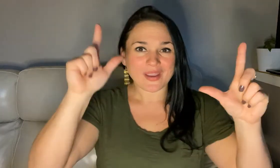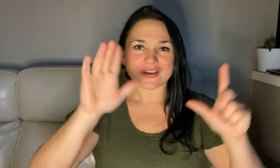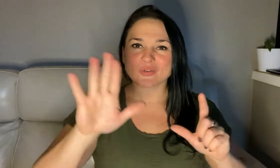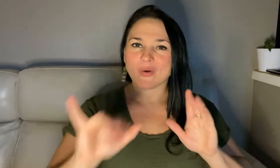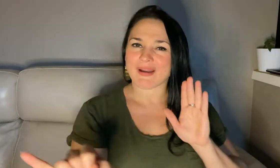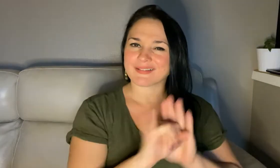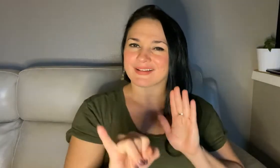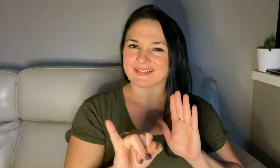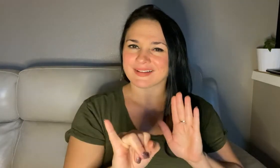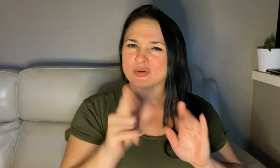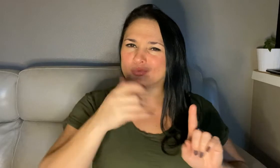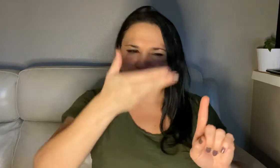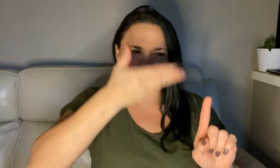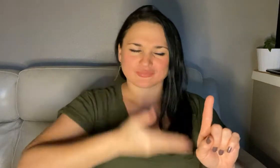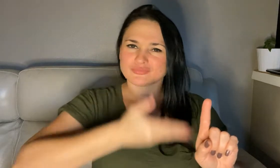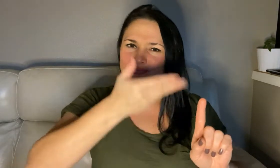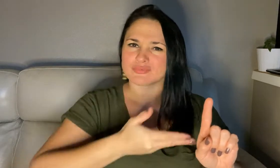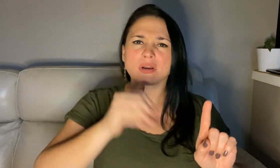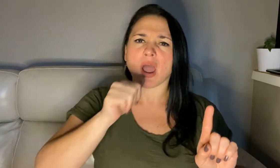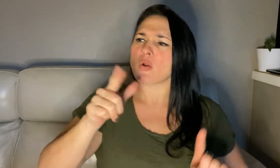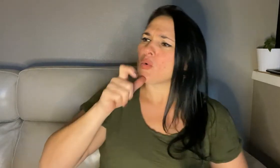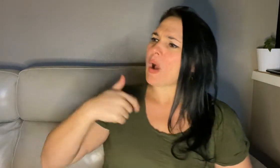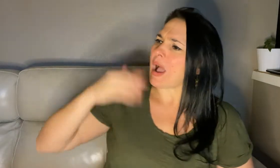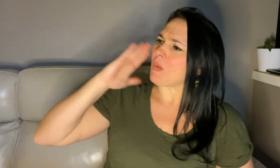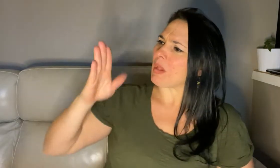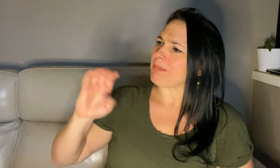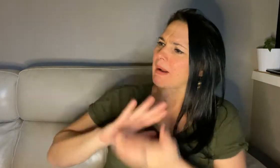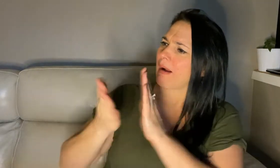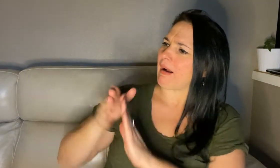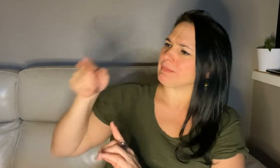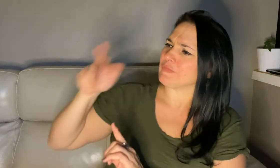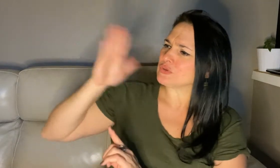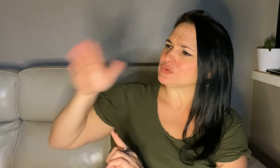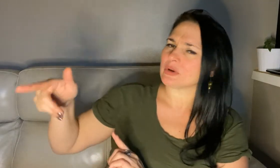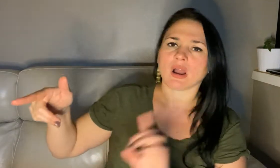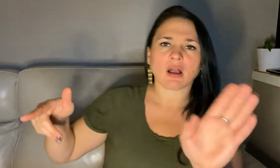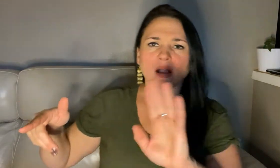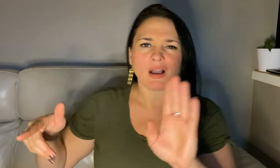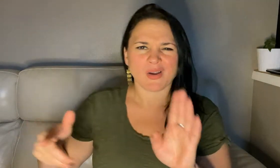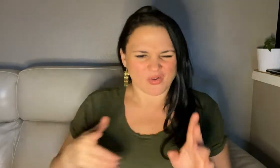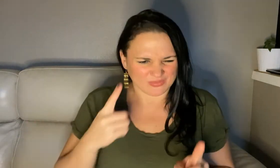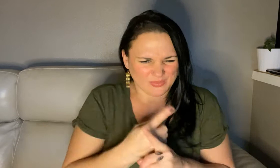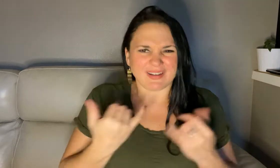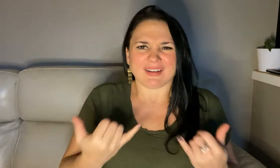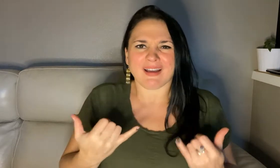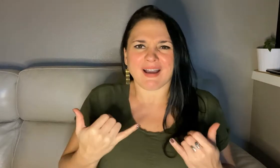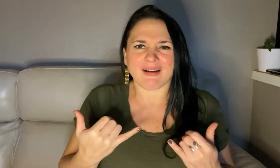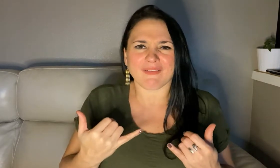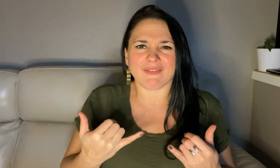the opportunity to wake up your identity, who you truly are, not who I will become. No, like right now,